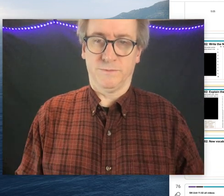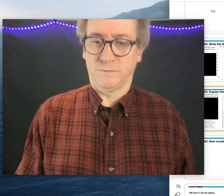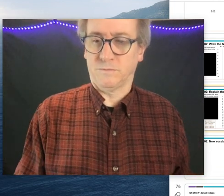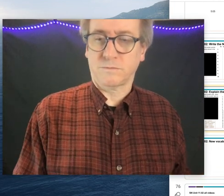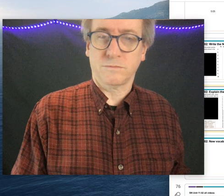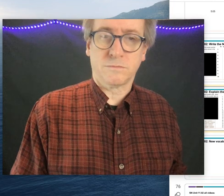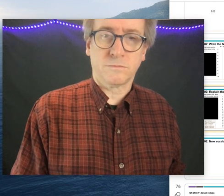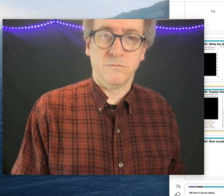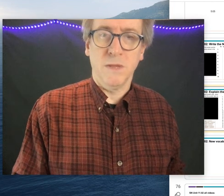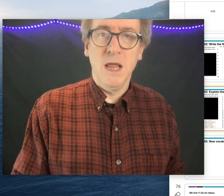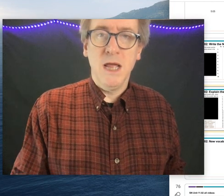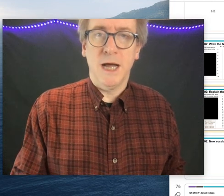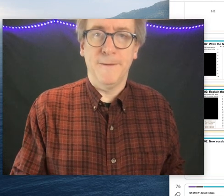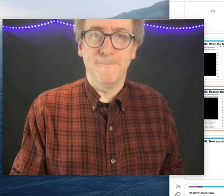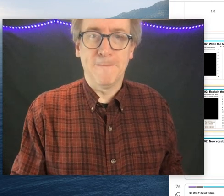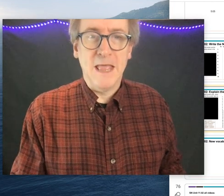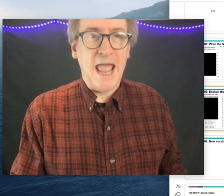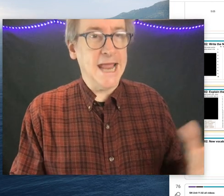slideshow.